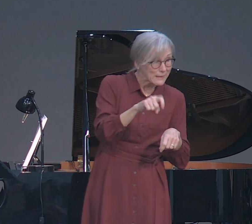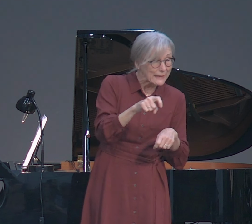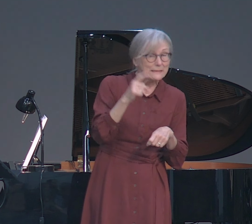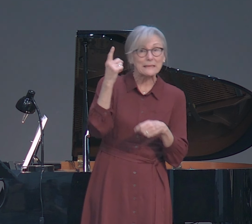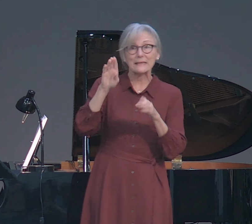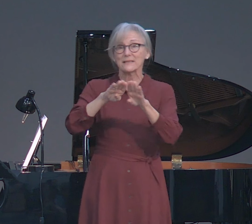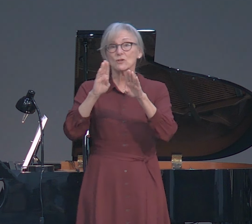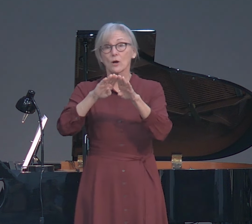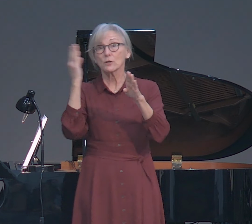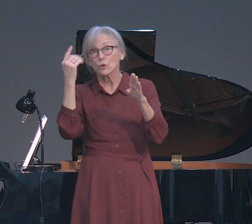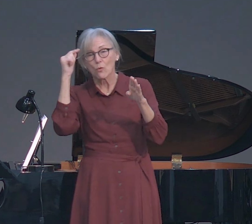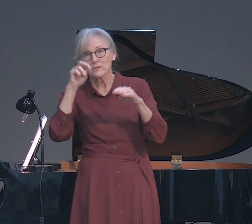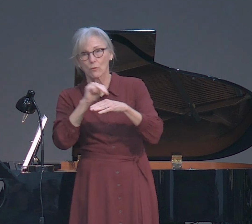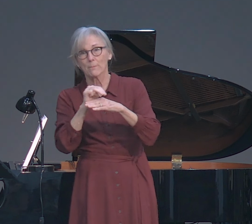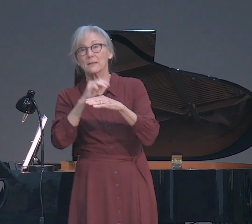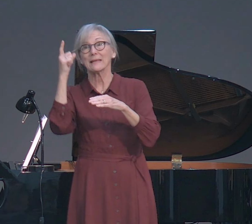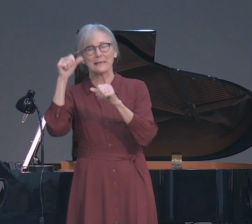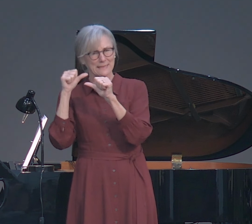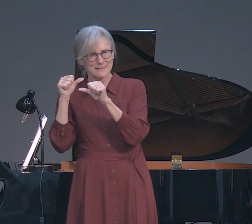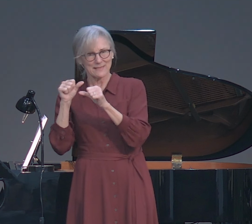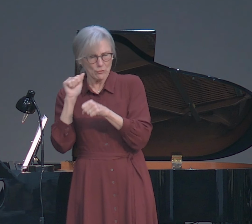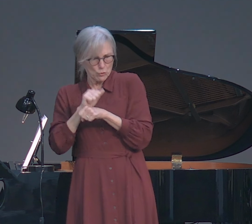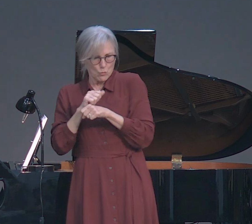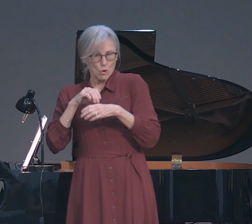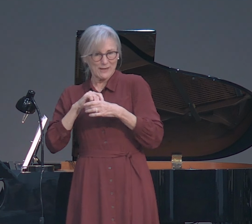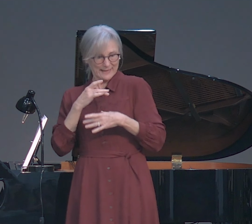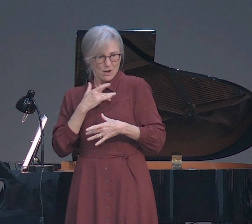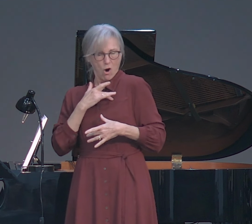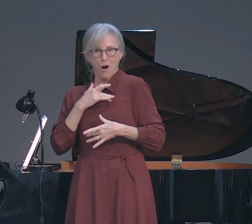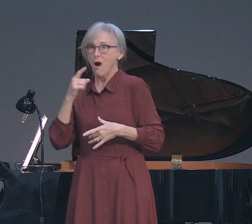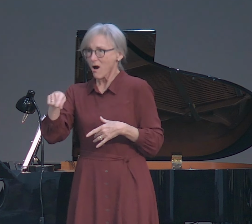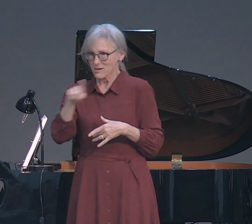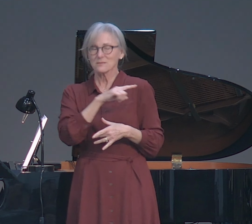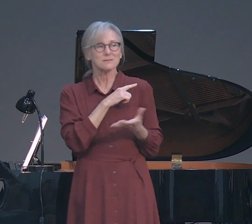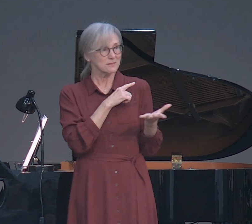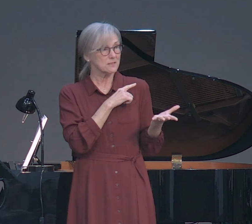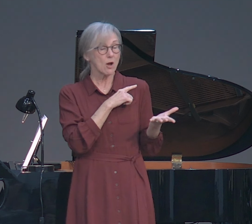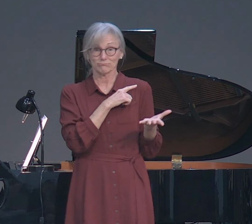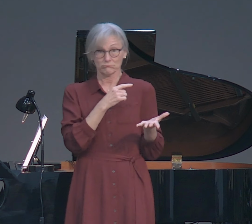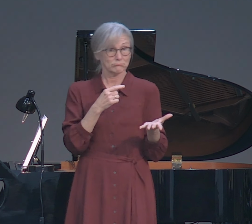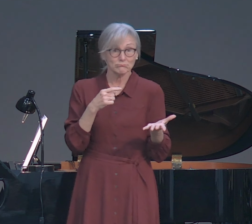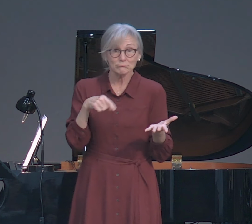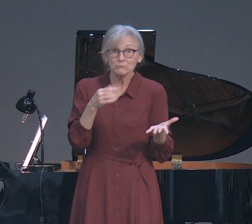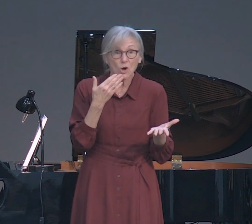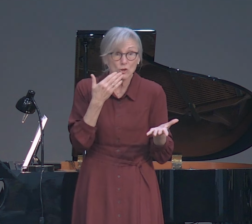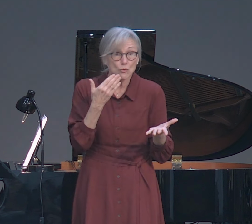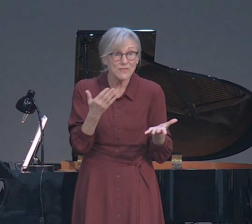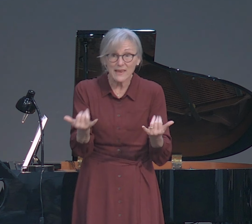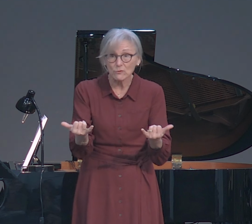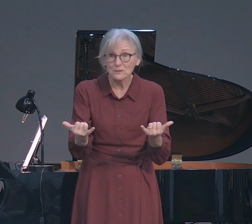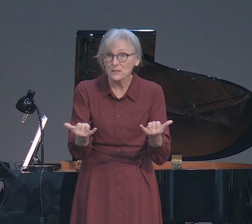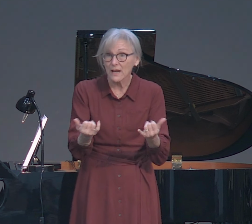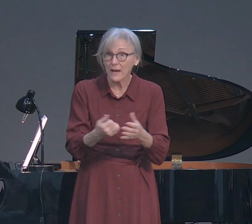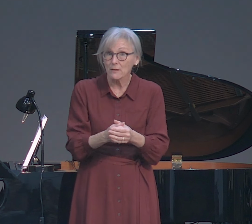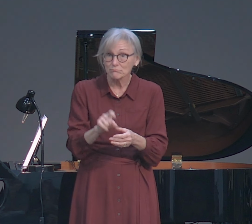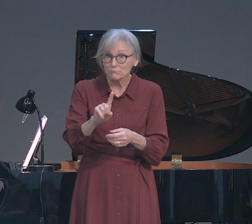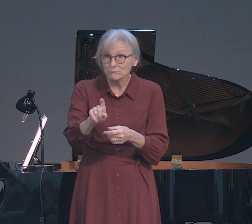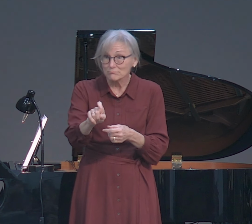ministry. He's continuing to work in our hearts. So have you thanked Him yet today? Have you thanked